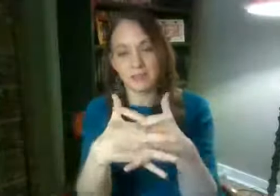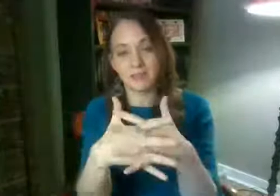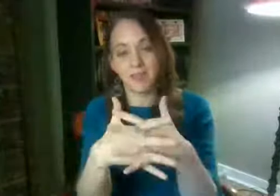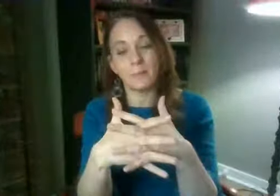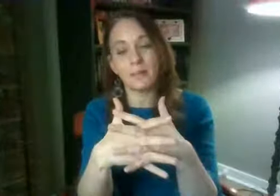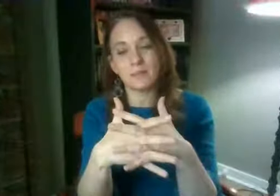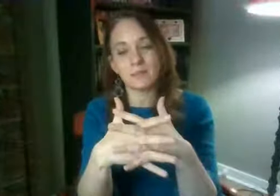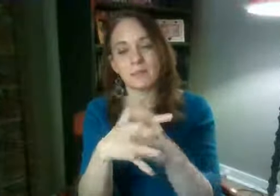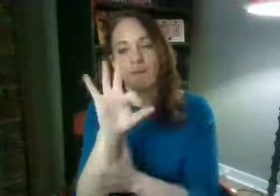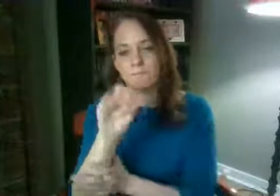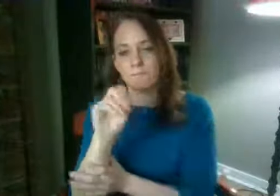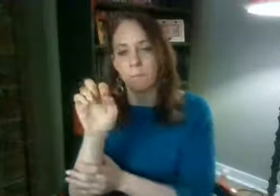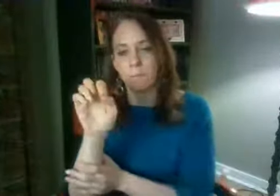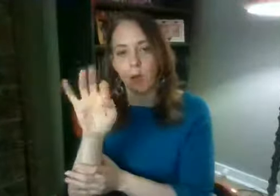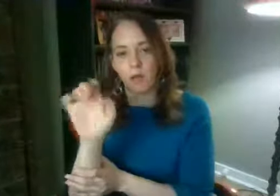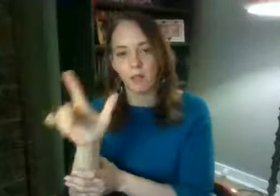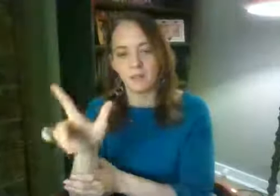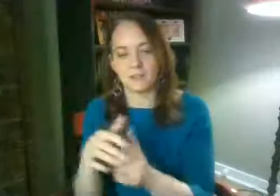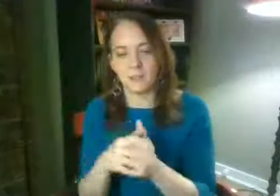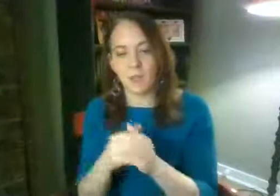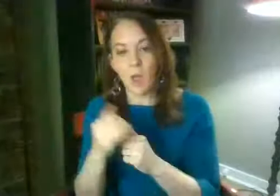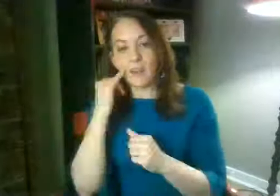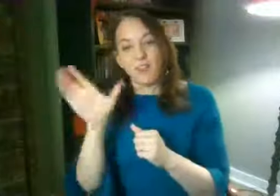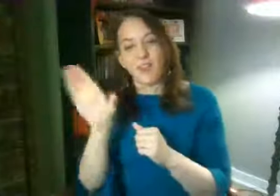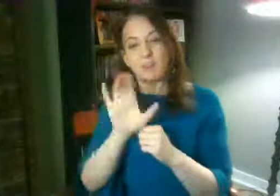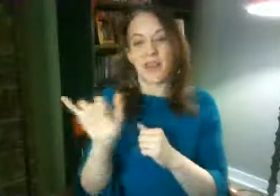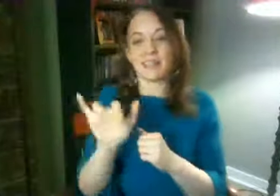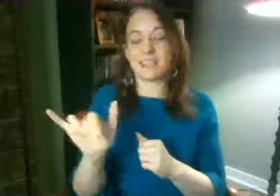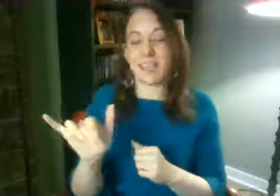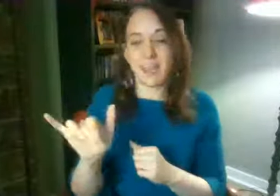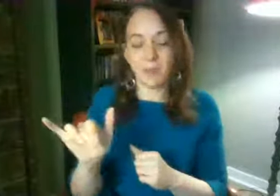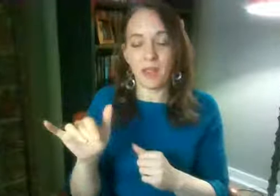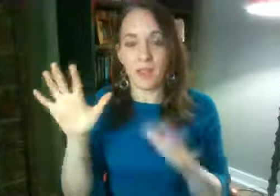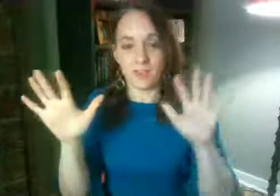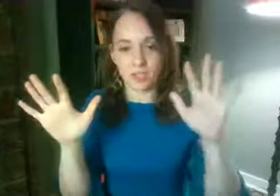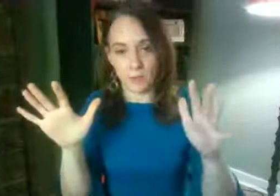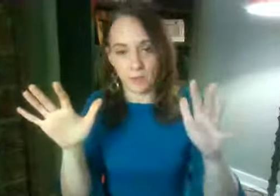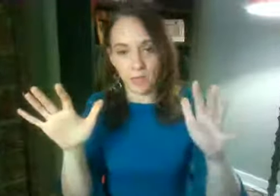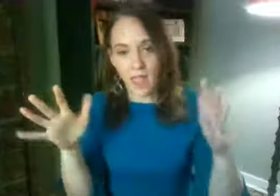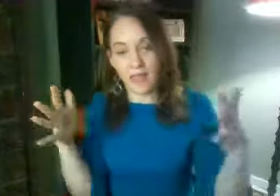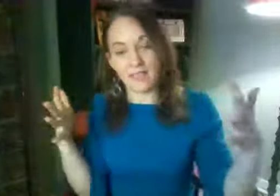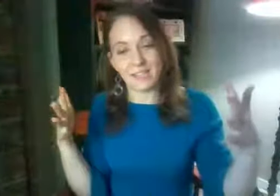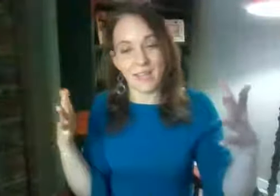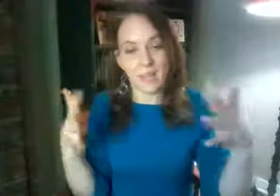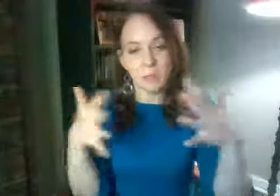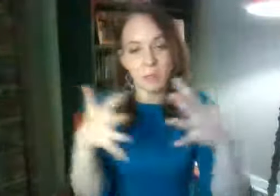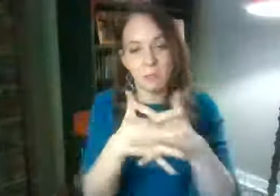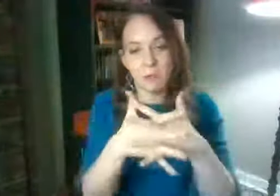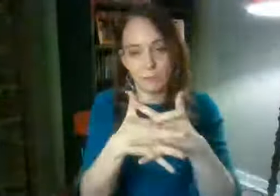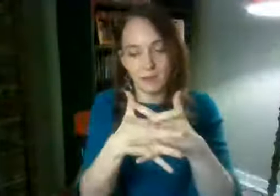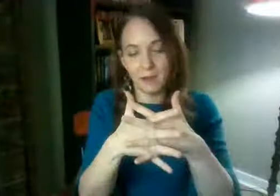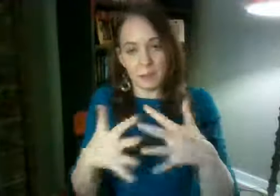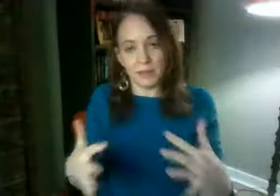chest, that means football. But if I do that same hand shape and that same movement, but